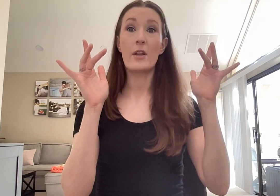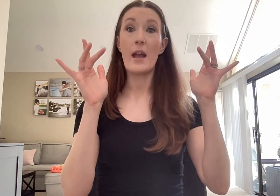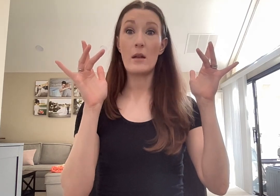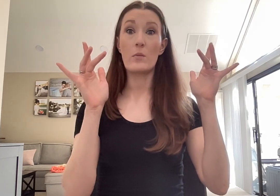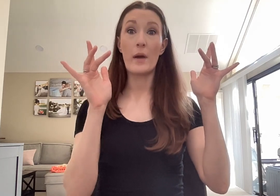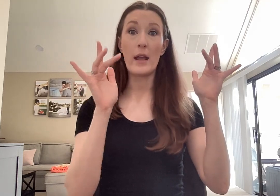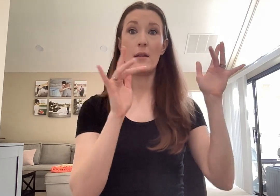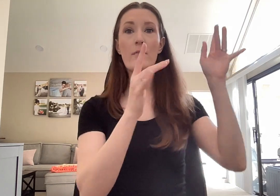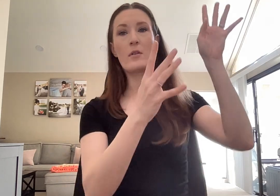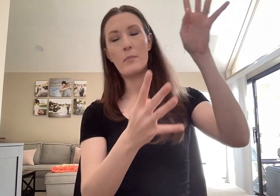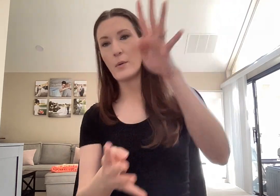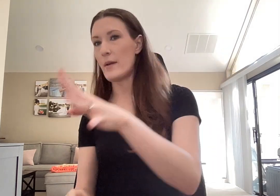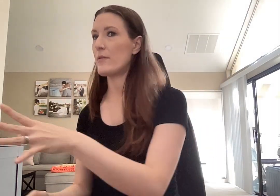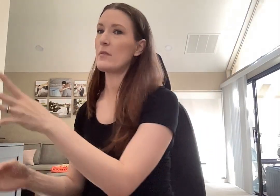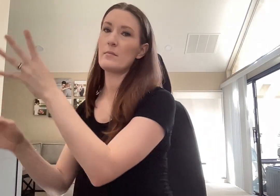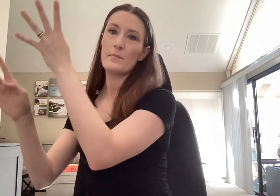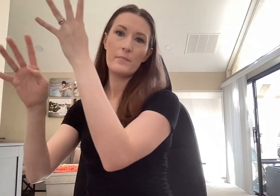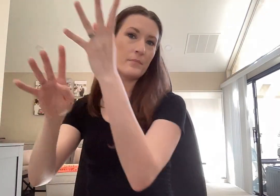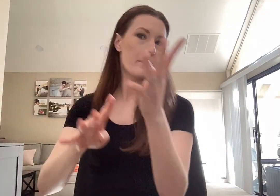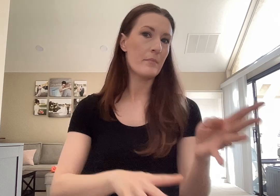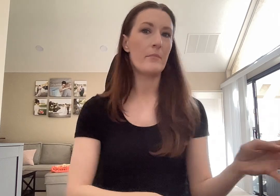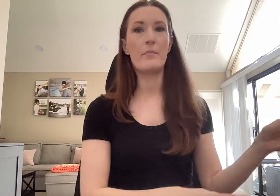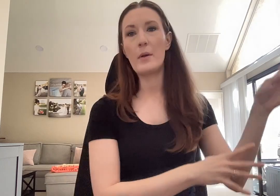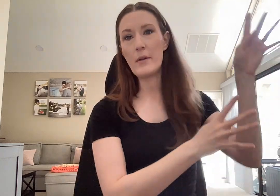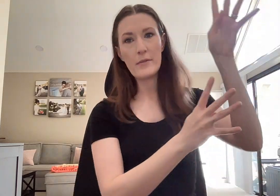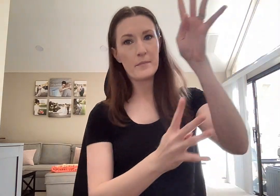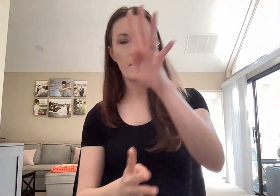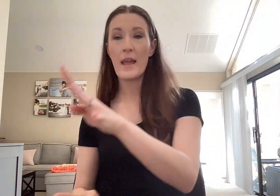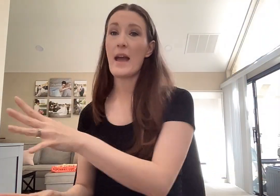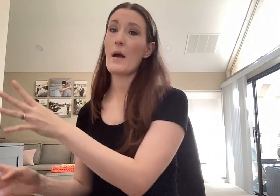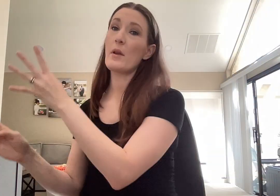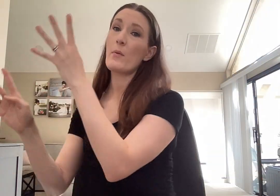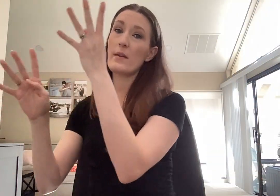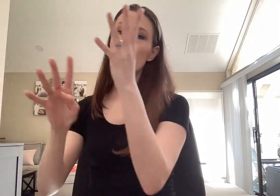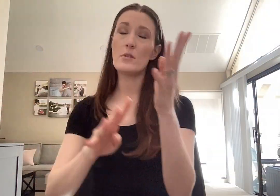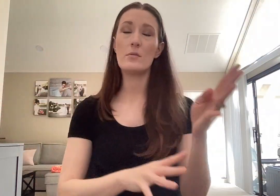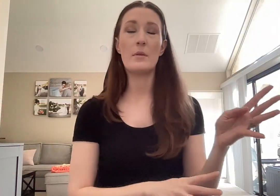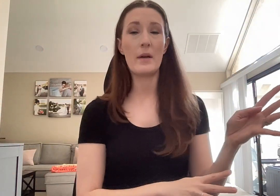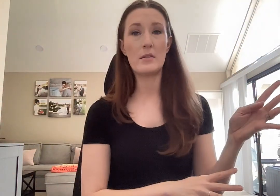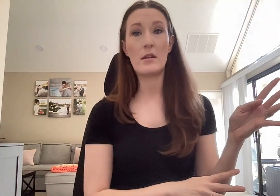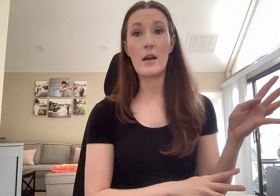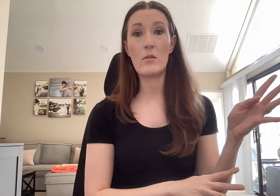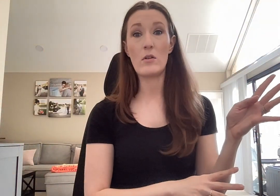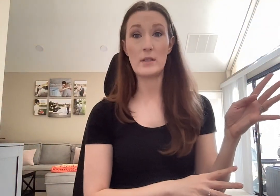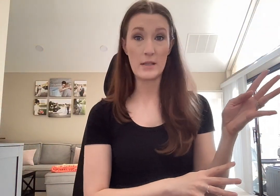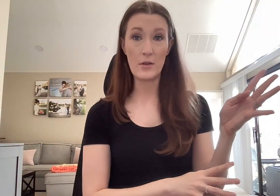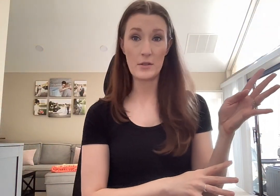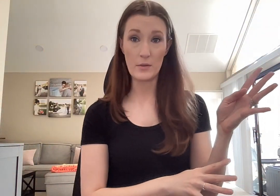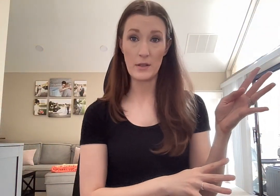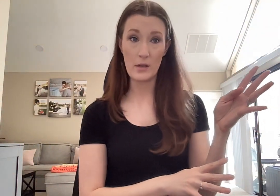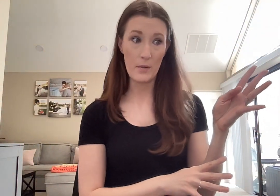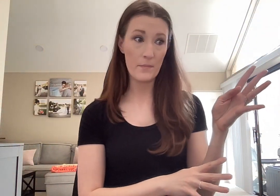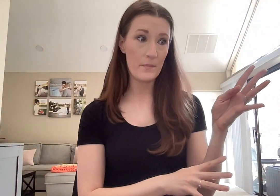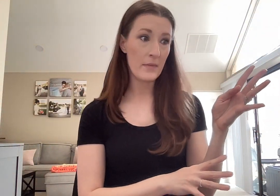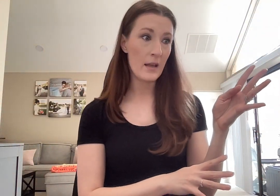Yet Wave, big wave. Big wave. How many waves you do depends on how long the singer is holding the note.